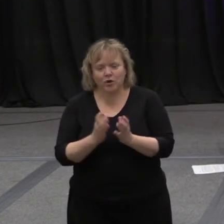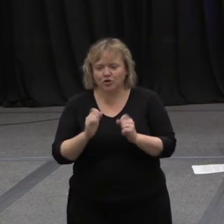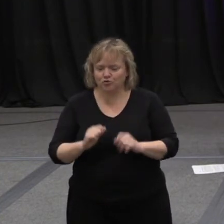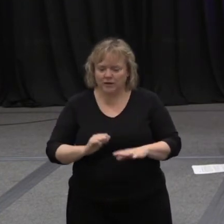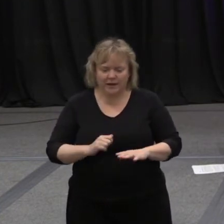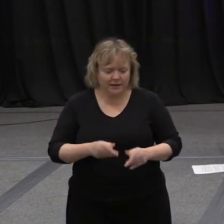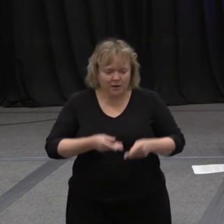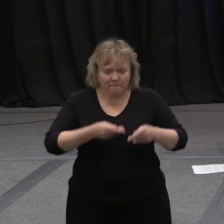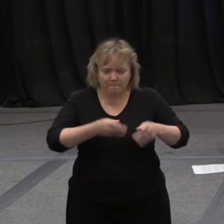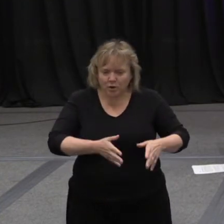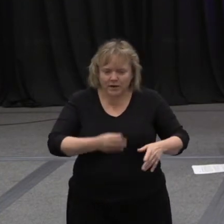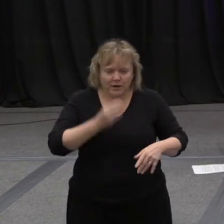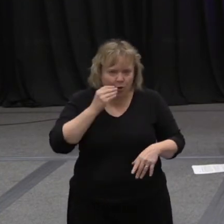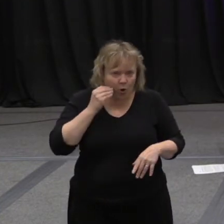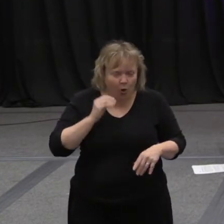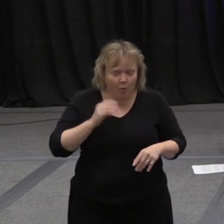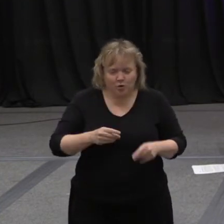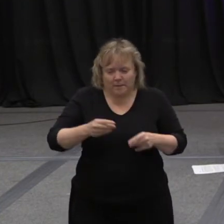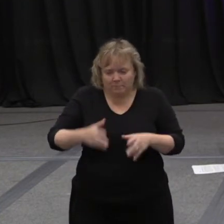office, and